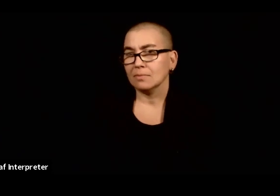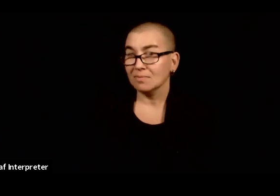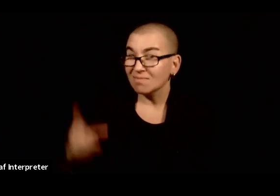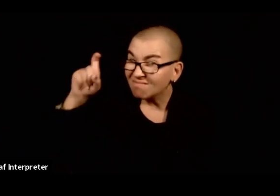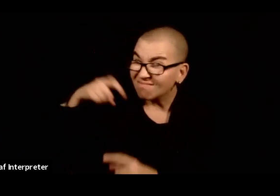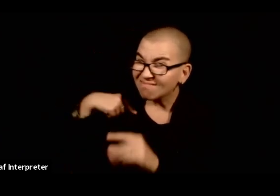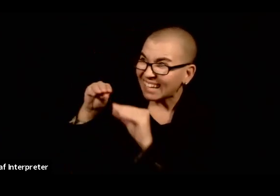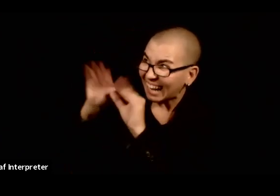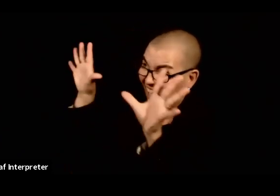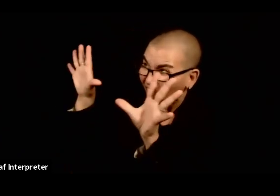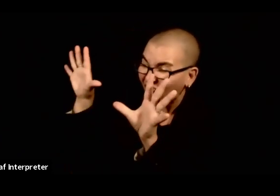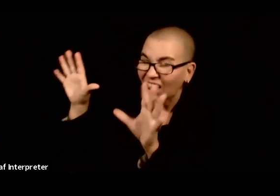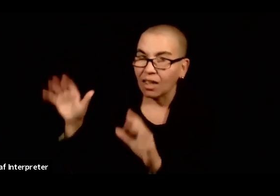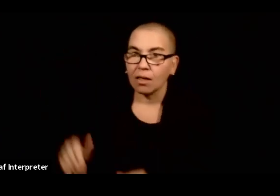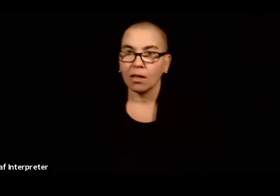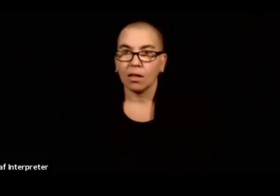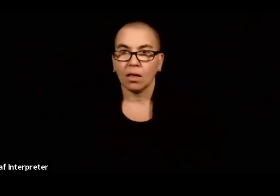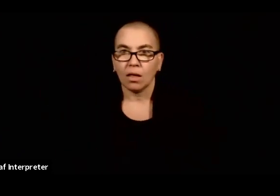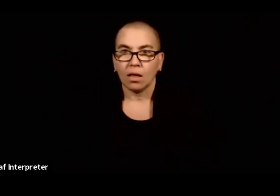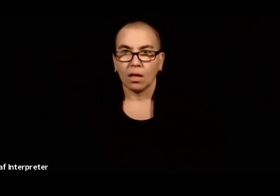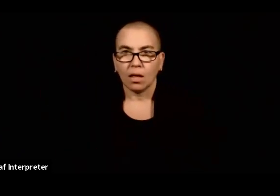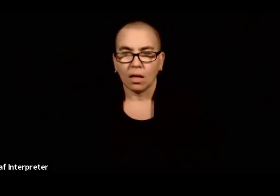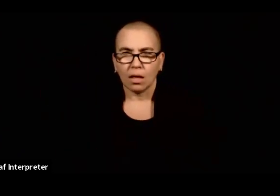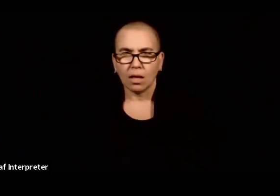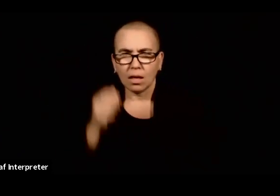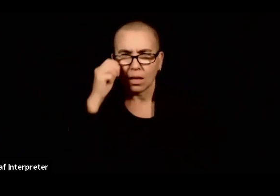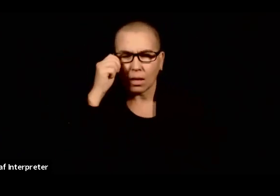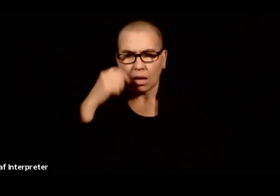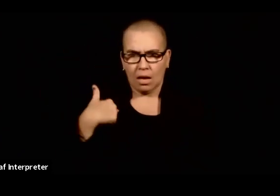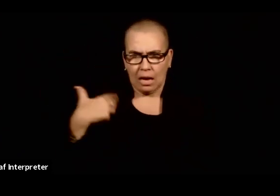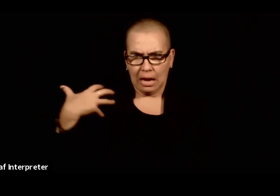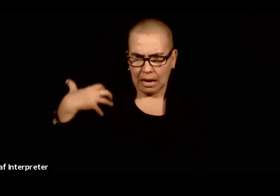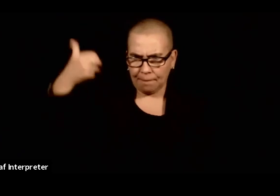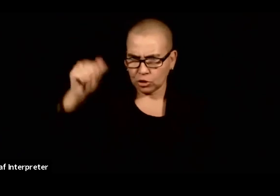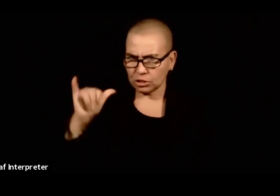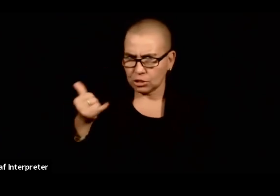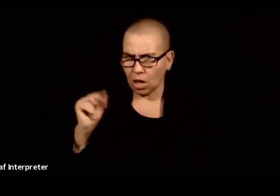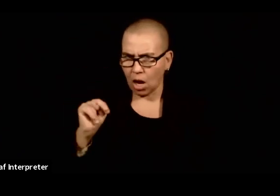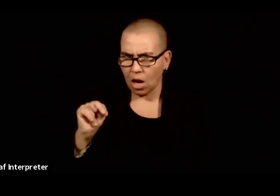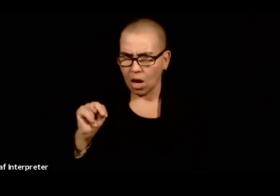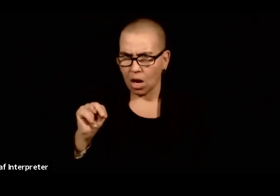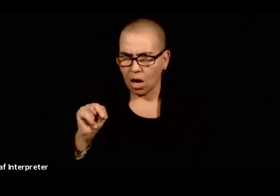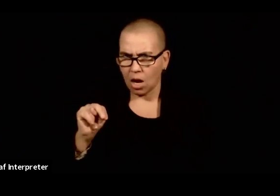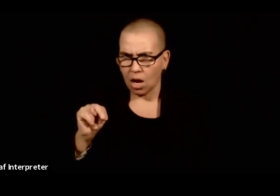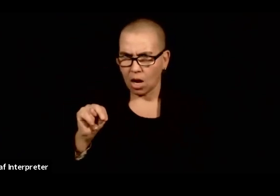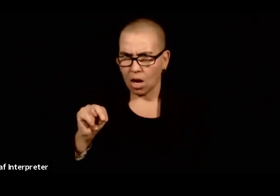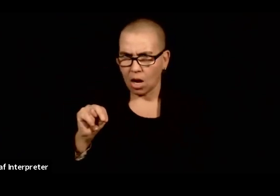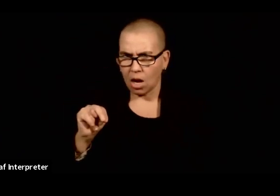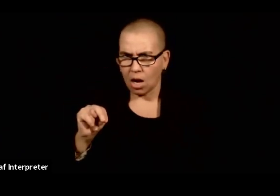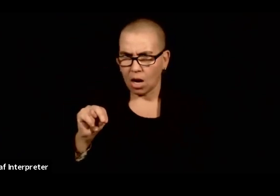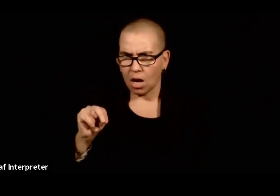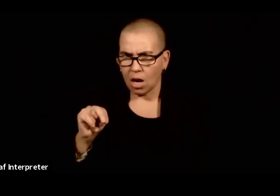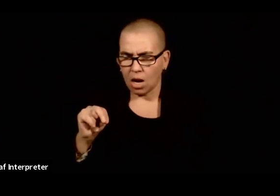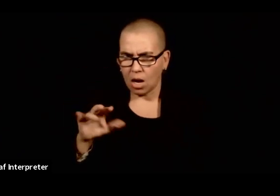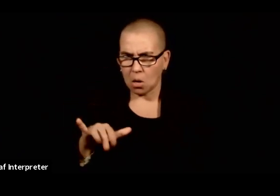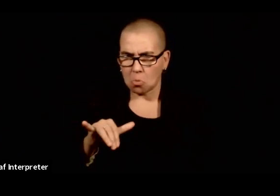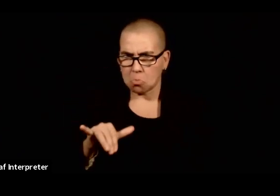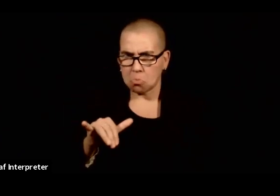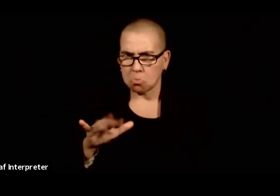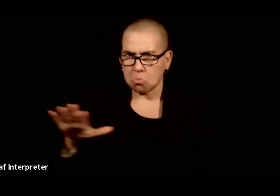So this is Jan. I'll just start and then ask Lindsay again to comment. I think it goes